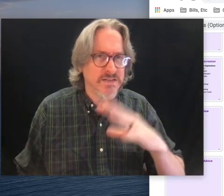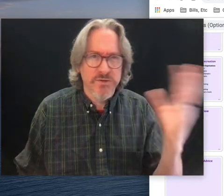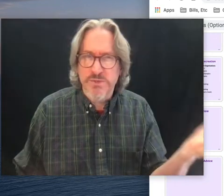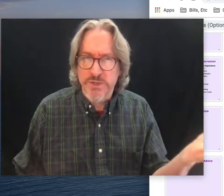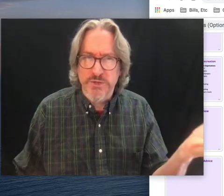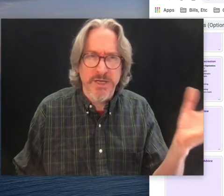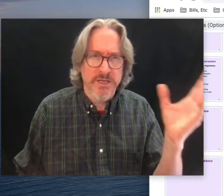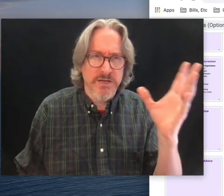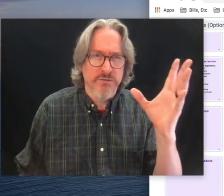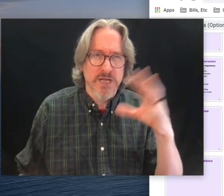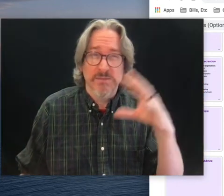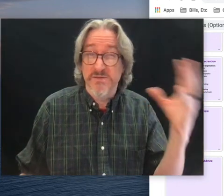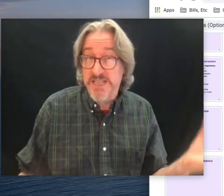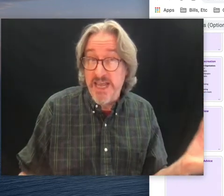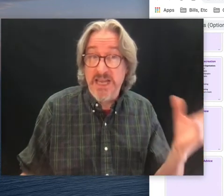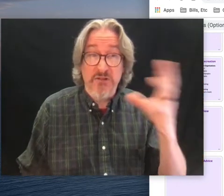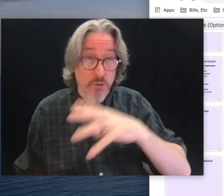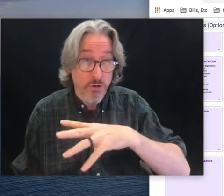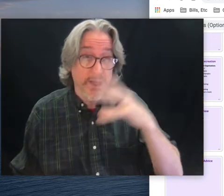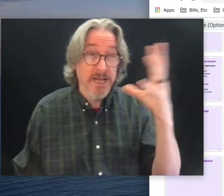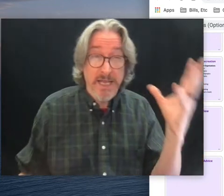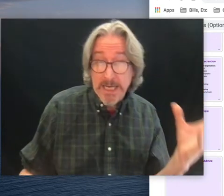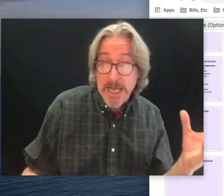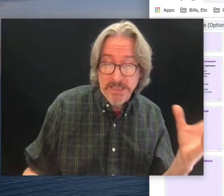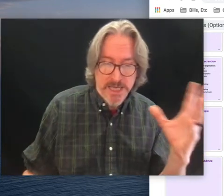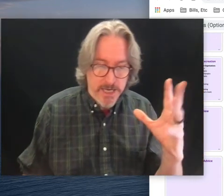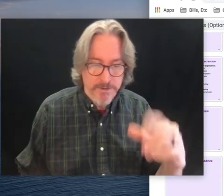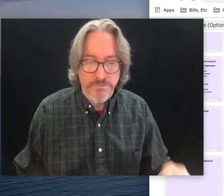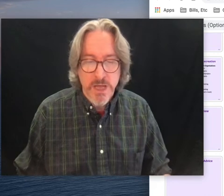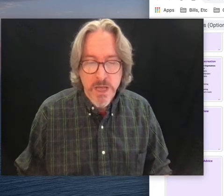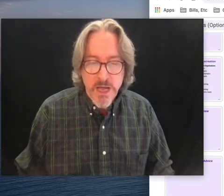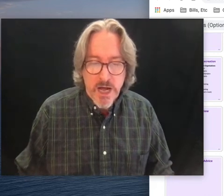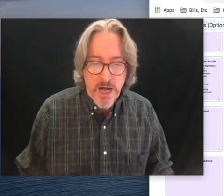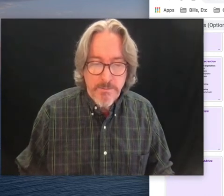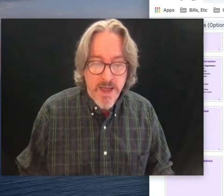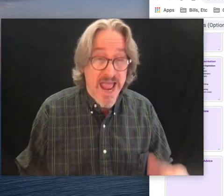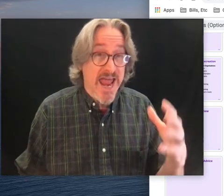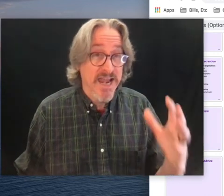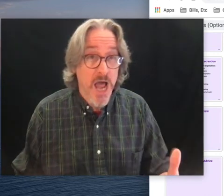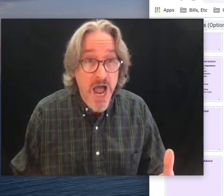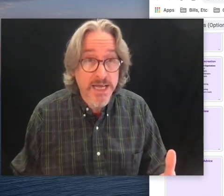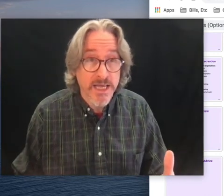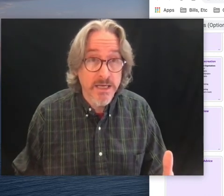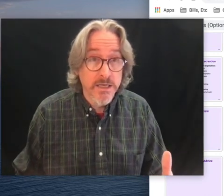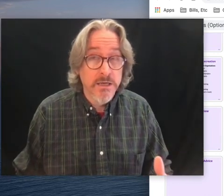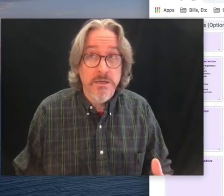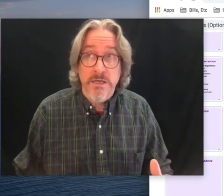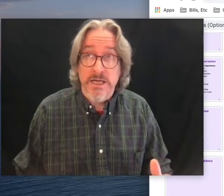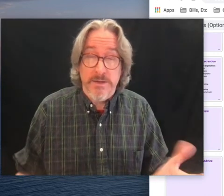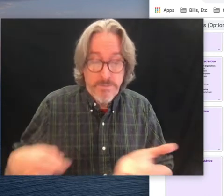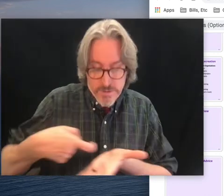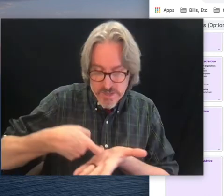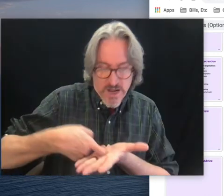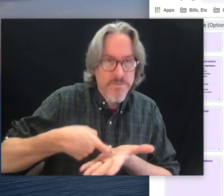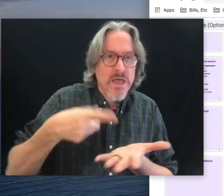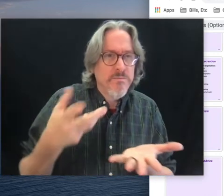Look at the difference between the different types of skating and rollerblading, inline skating, and hockey.